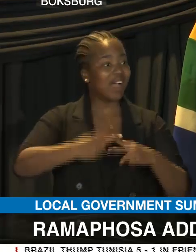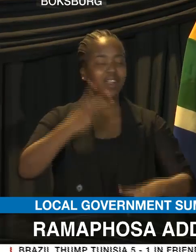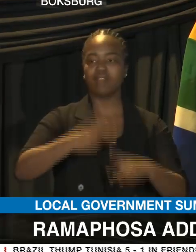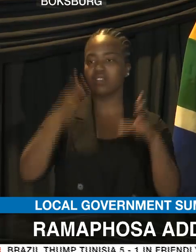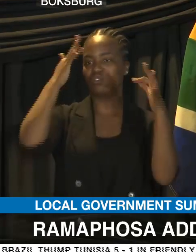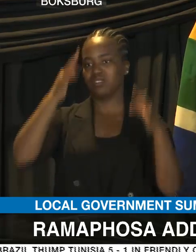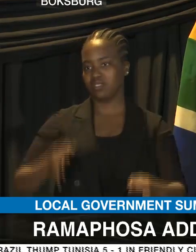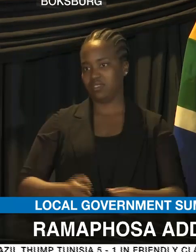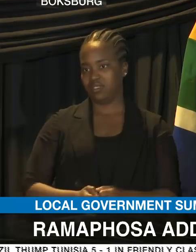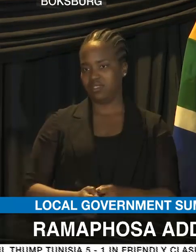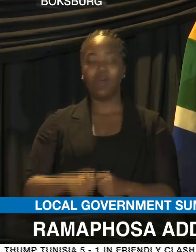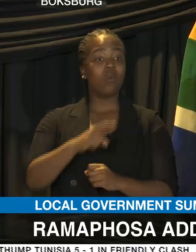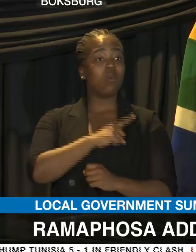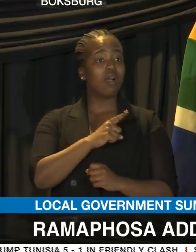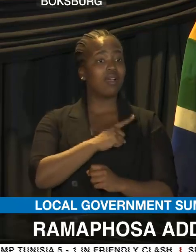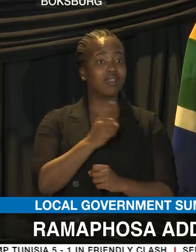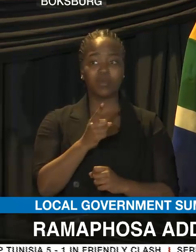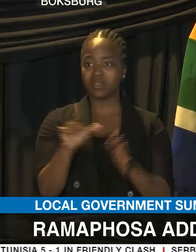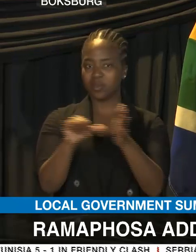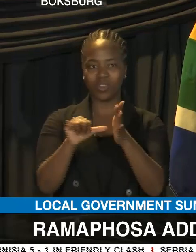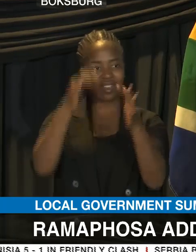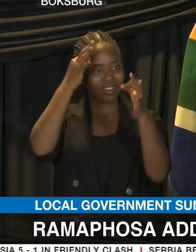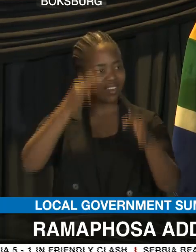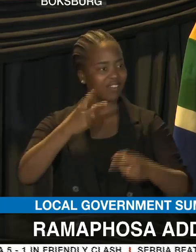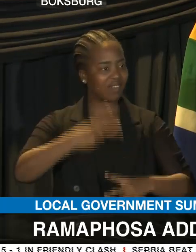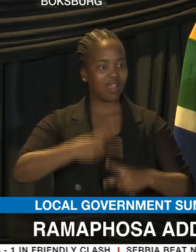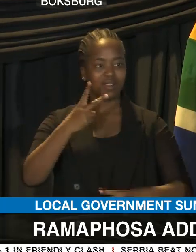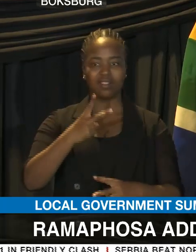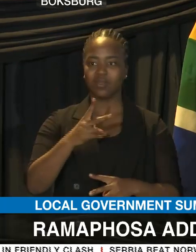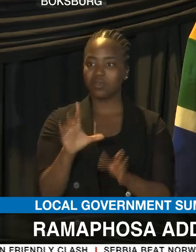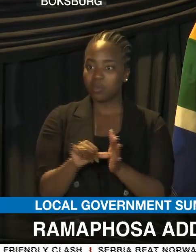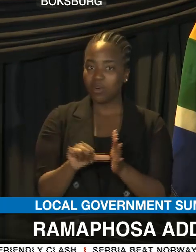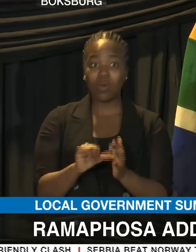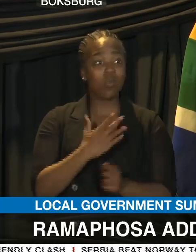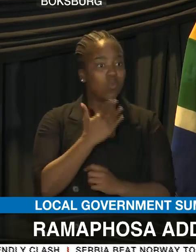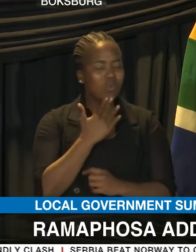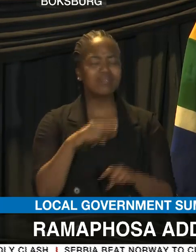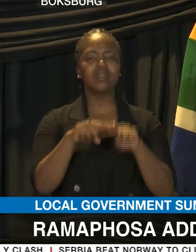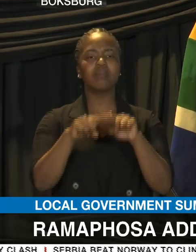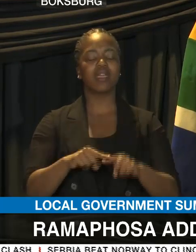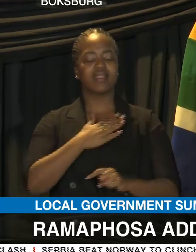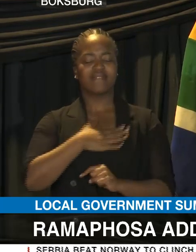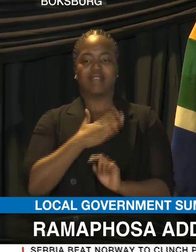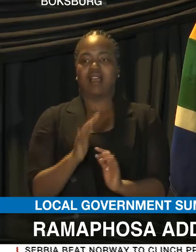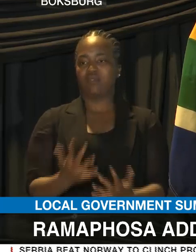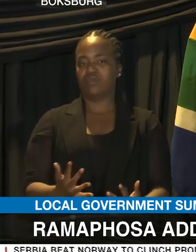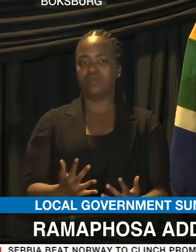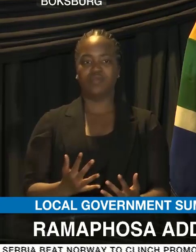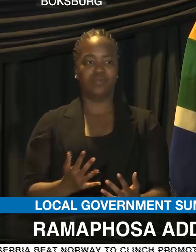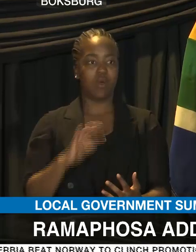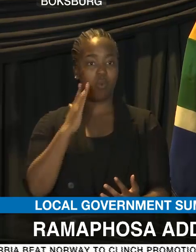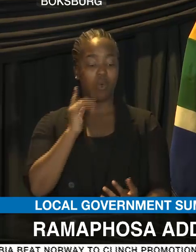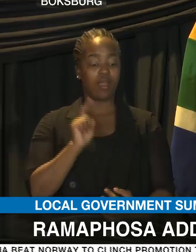decision. Because in the end, the final decision will be made on the impressions